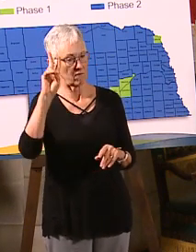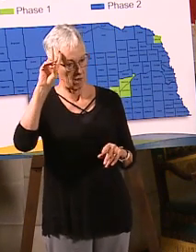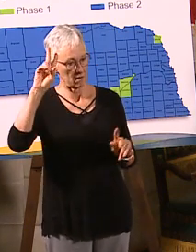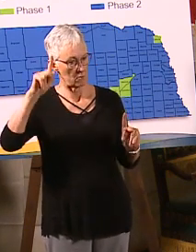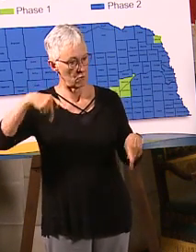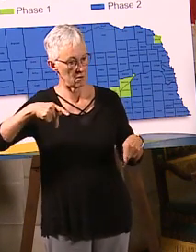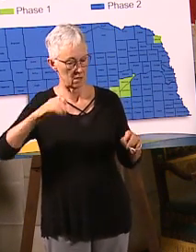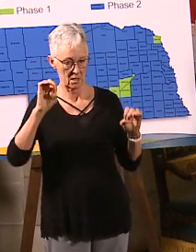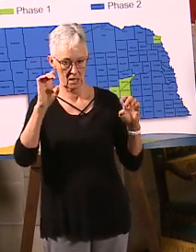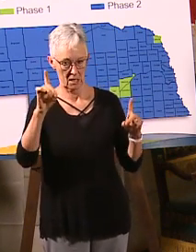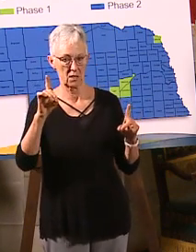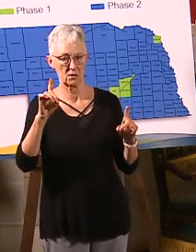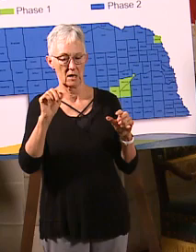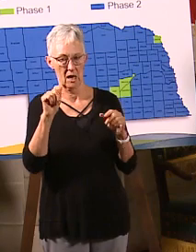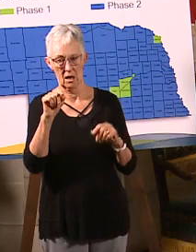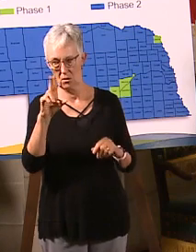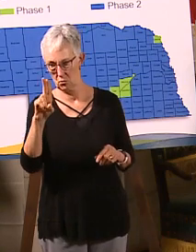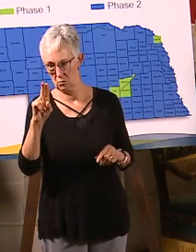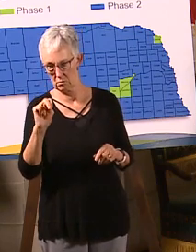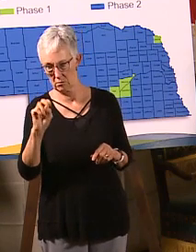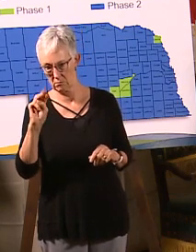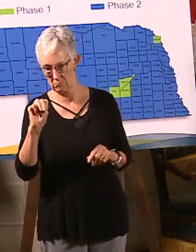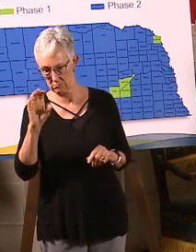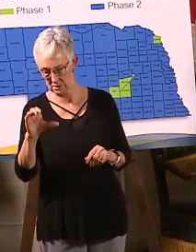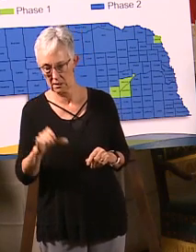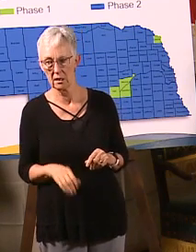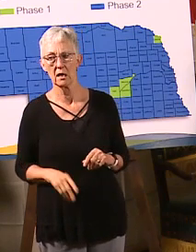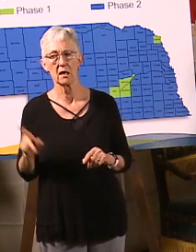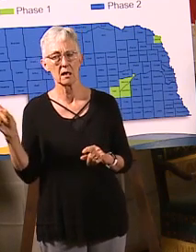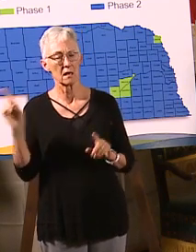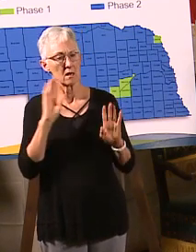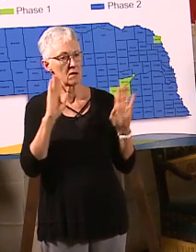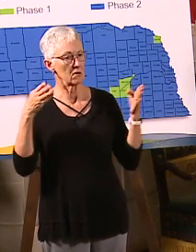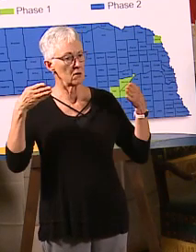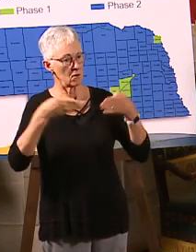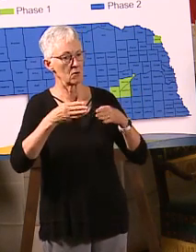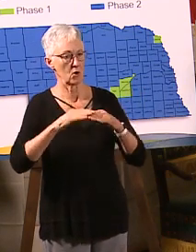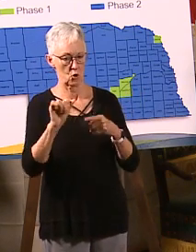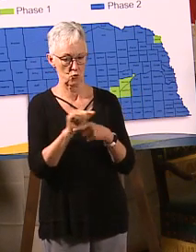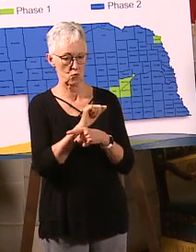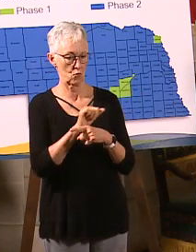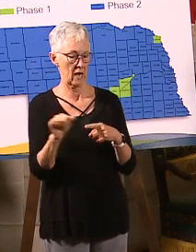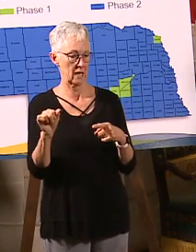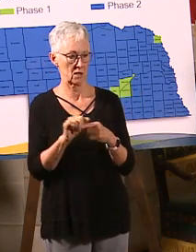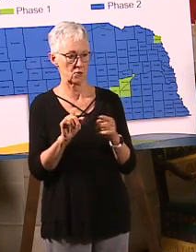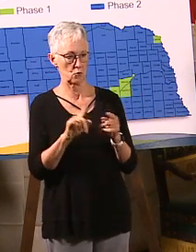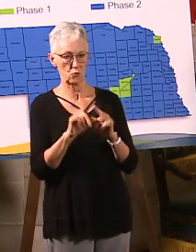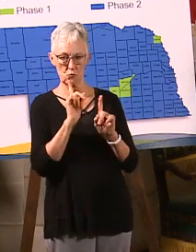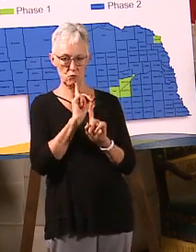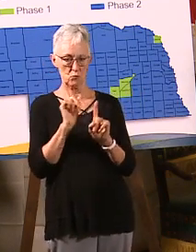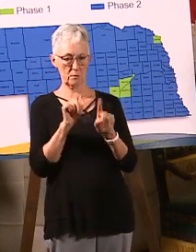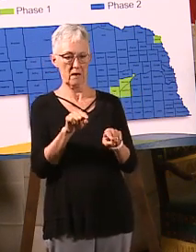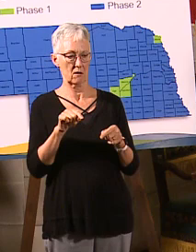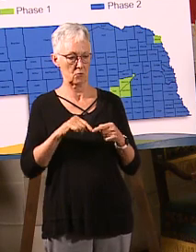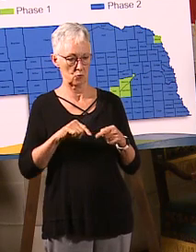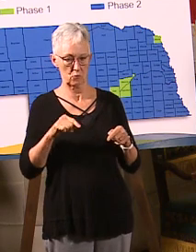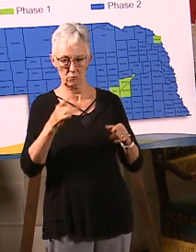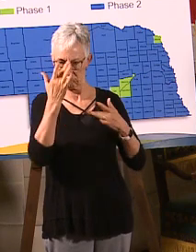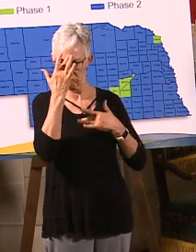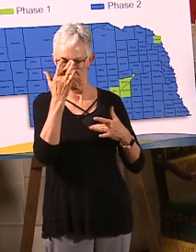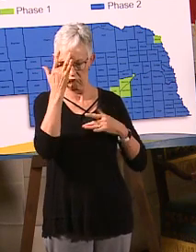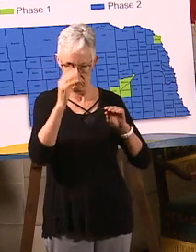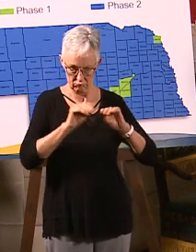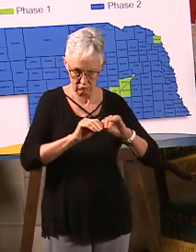has been working with regard to the training aspect of what we're doing as we respond back to this pandemic emergency and making sure we've got good